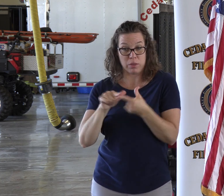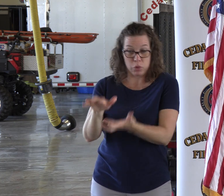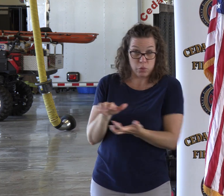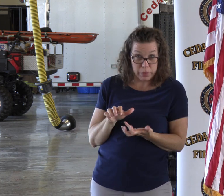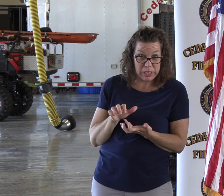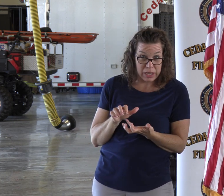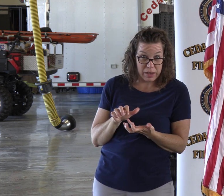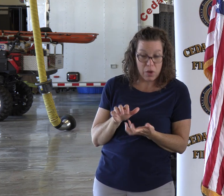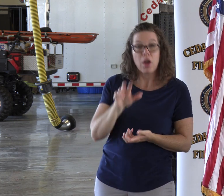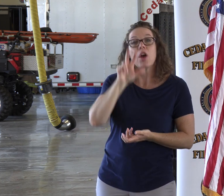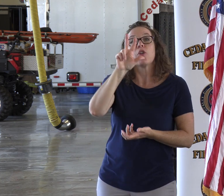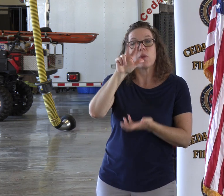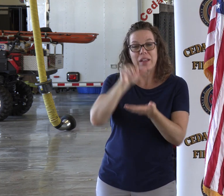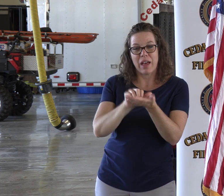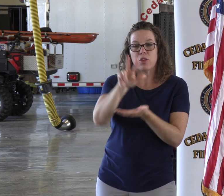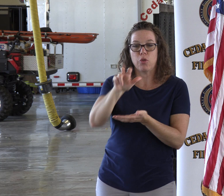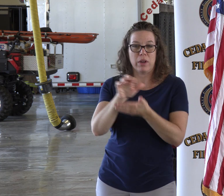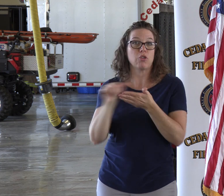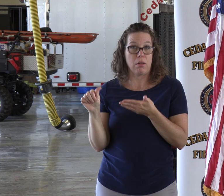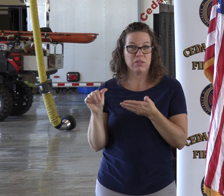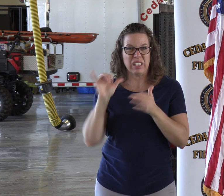can receive is $33,000.